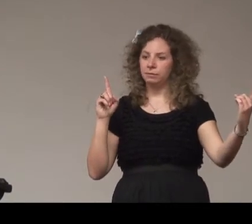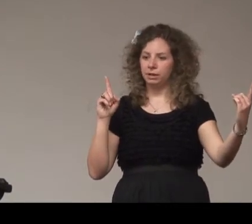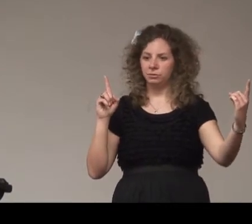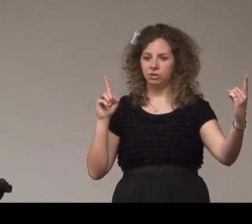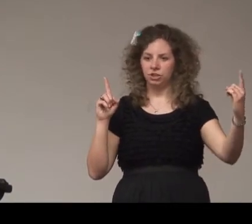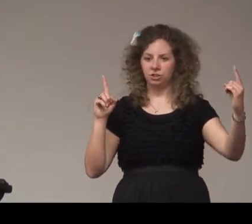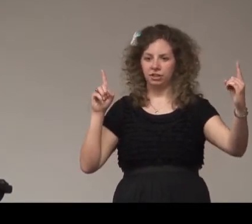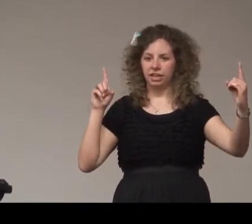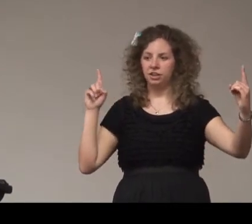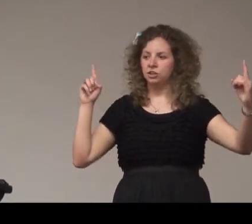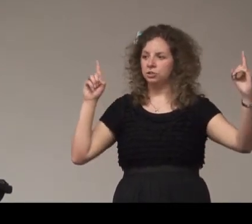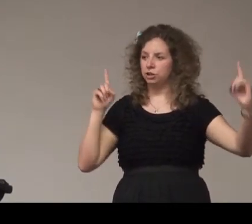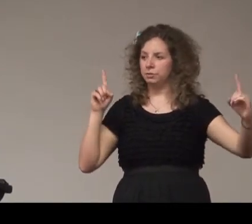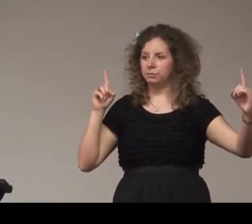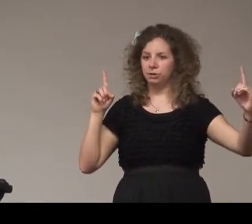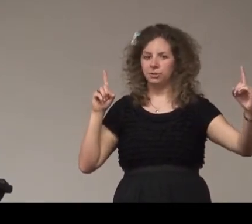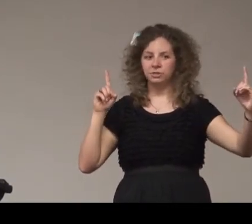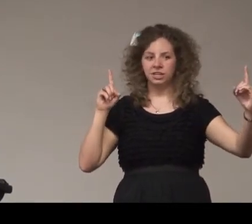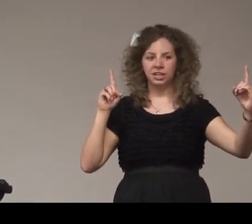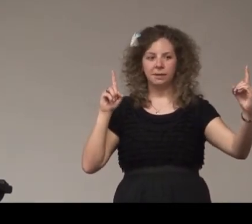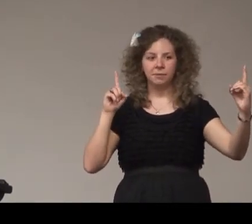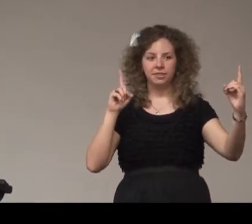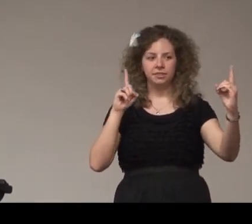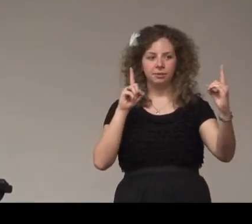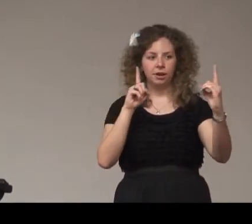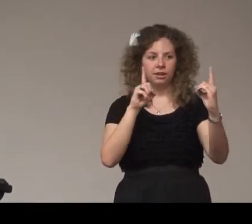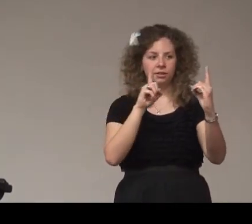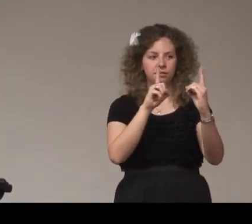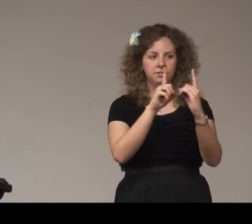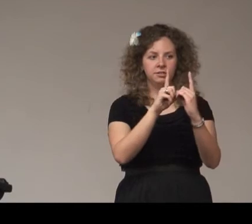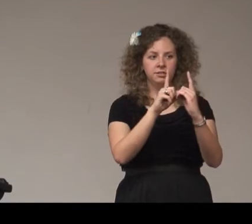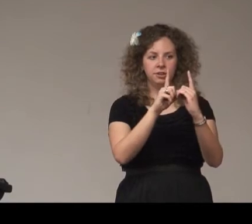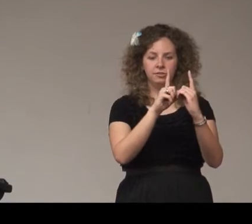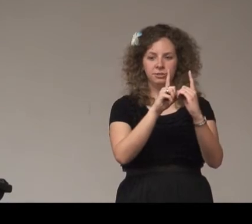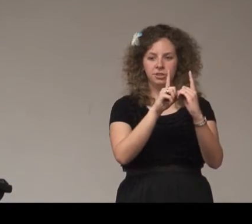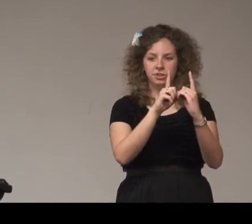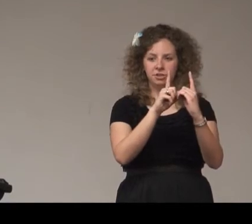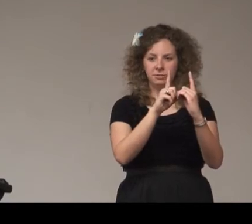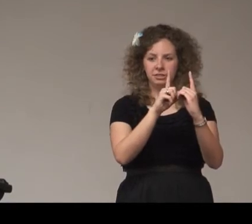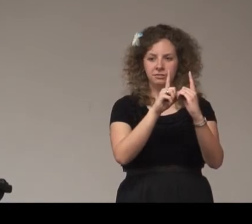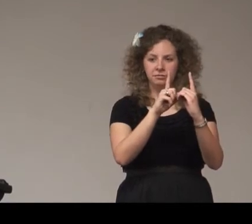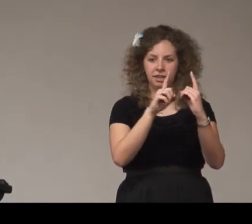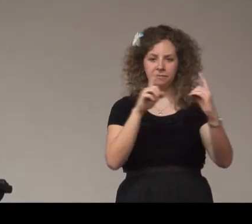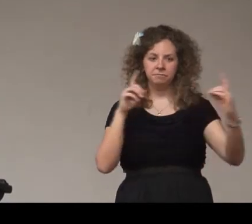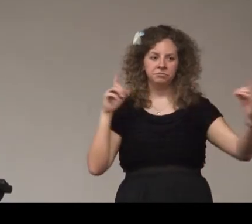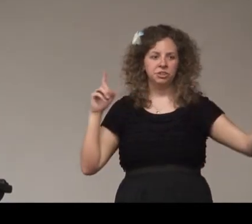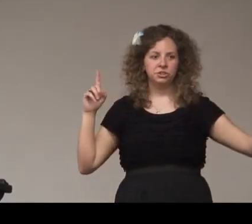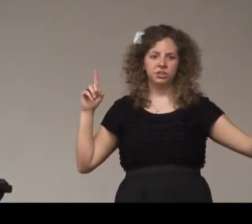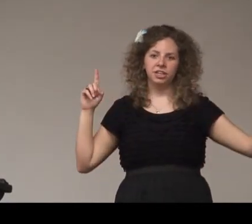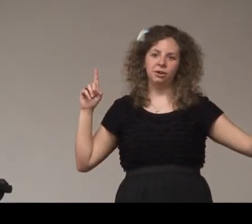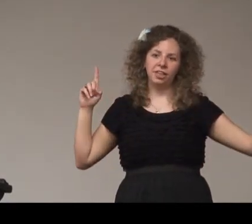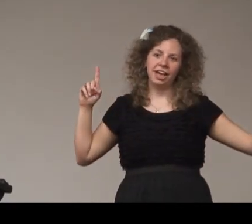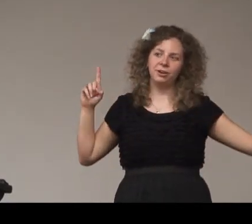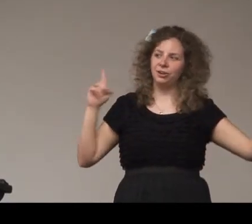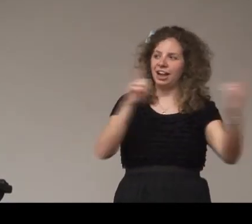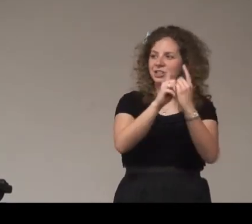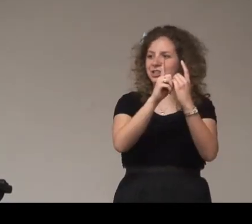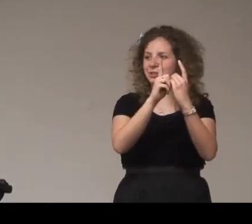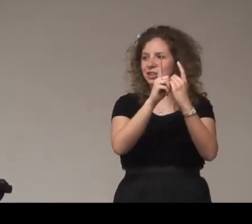up to each other, okay? So your people are both standing up and they walk over to each other and meet, okay? So they don't like crash into each other